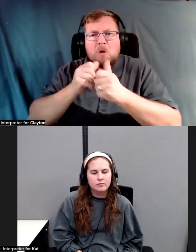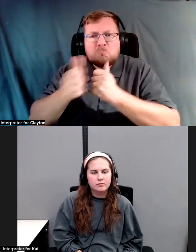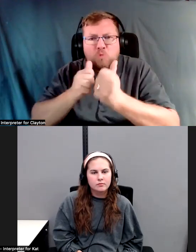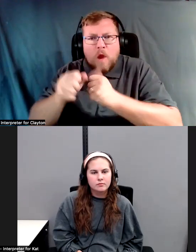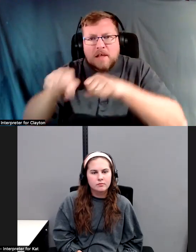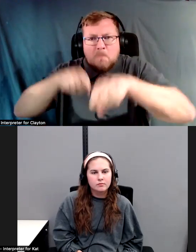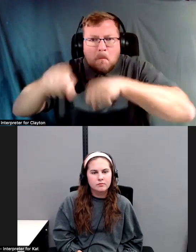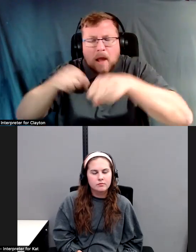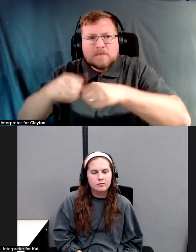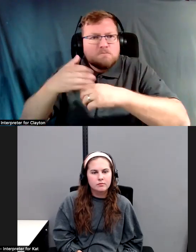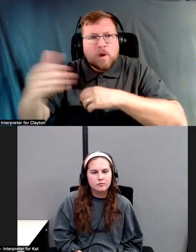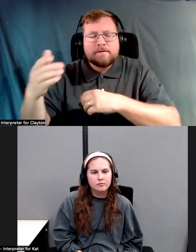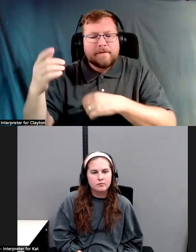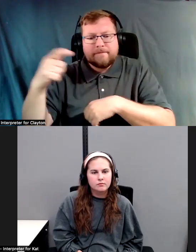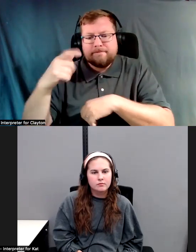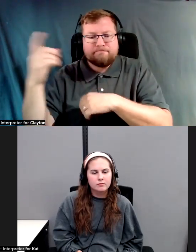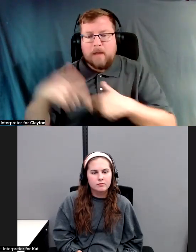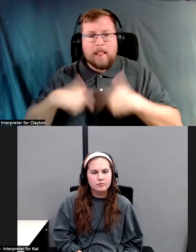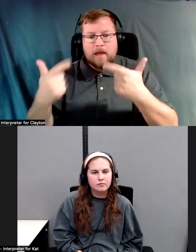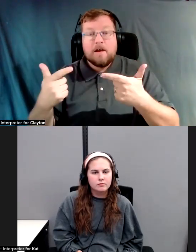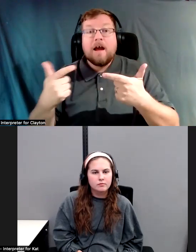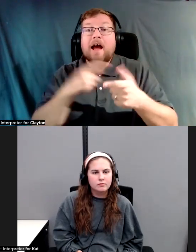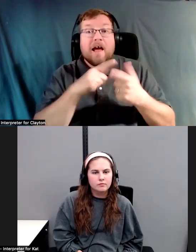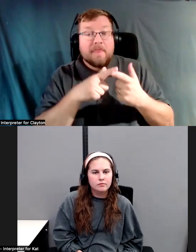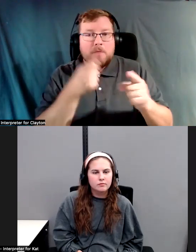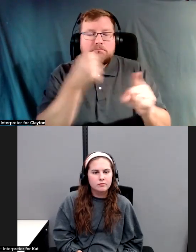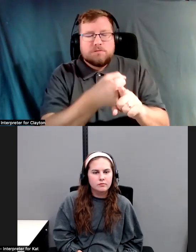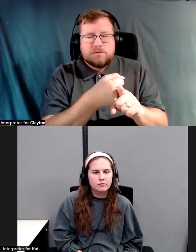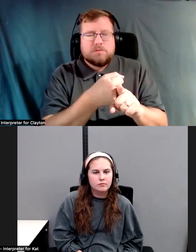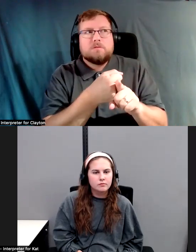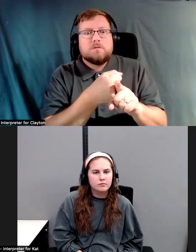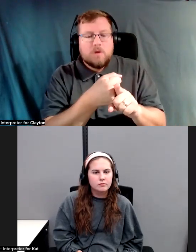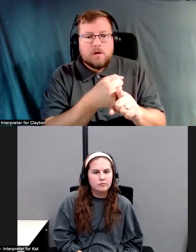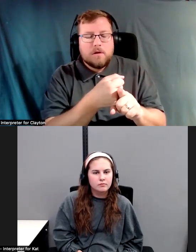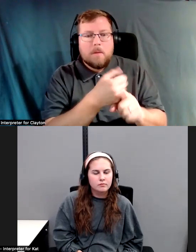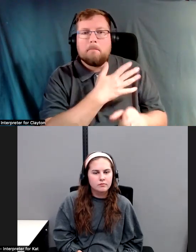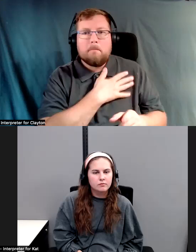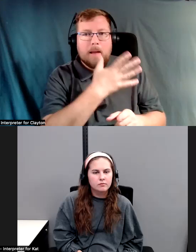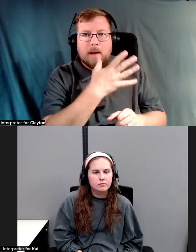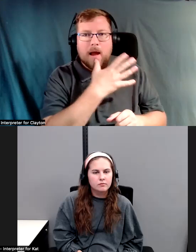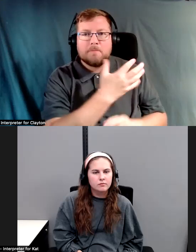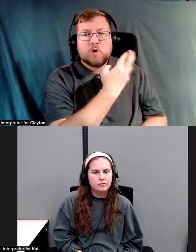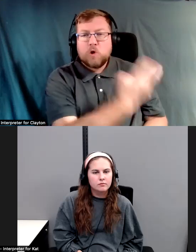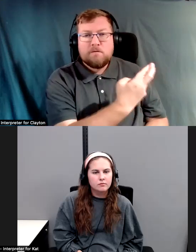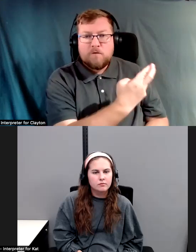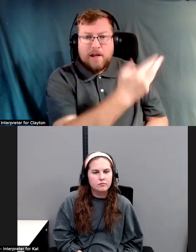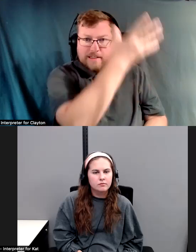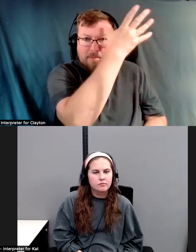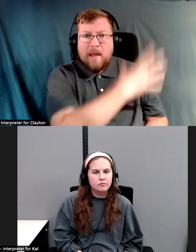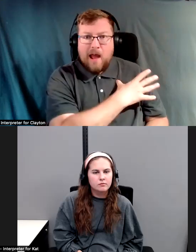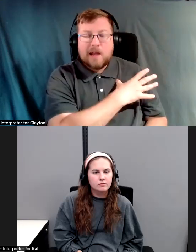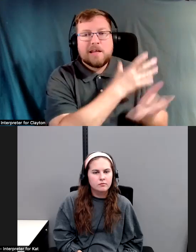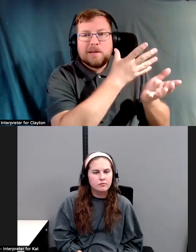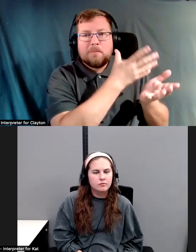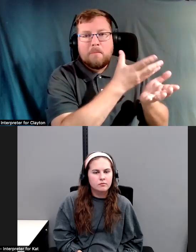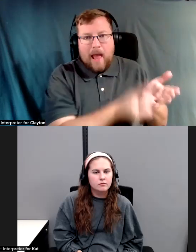we had a family tragedy. One of my father figure, he's a good friend of my mom. He passed away in a motorcycle accident, and I